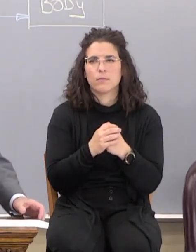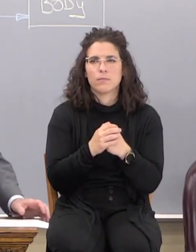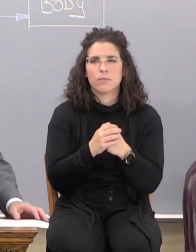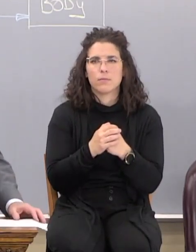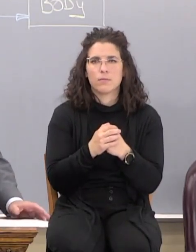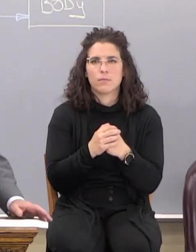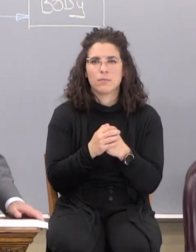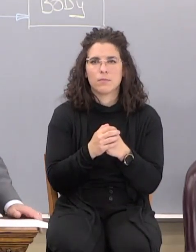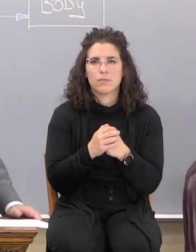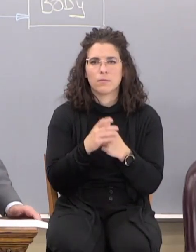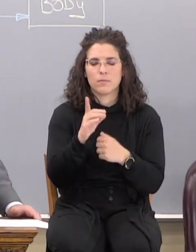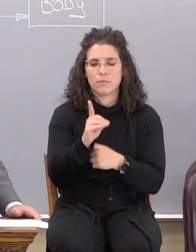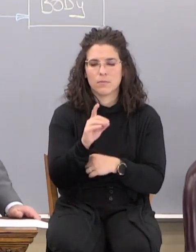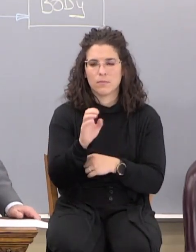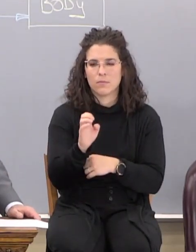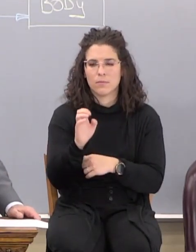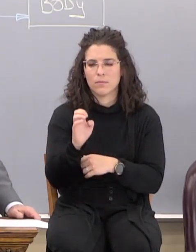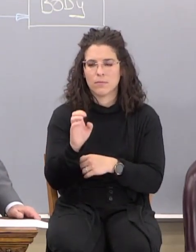The deeds.